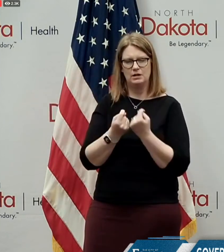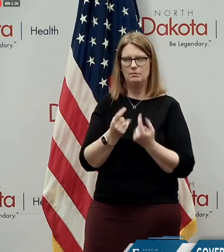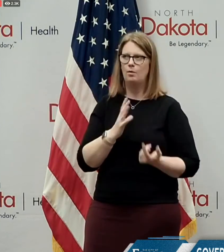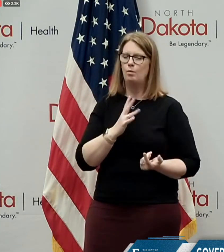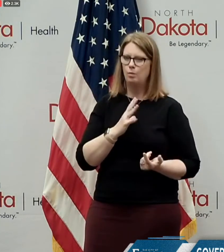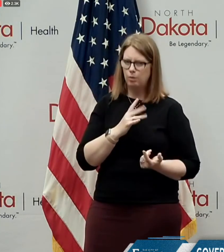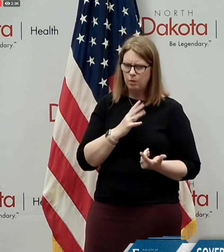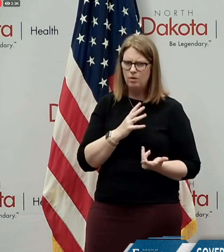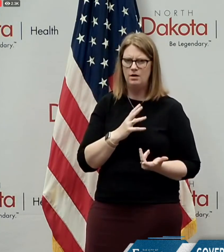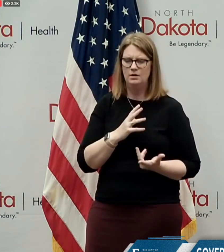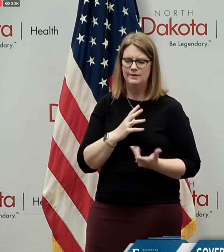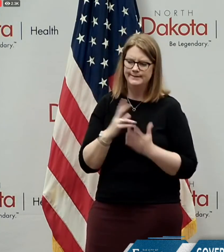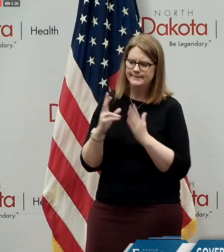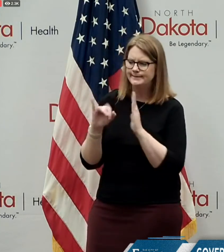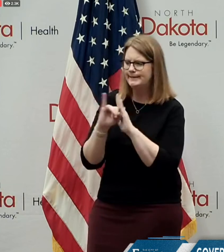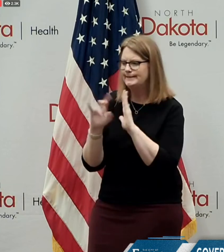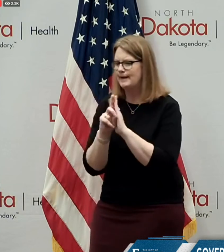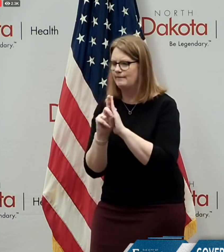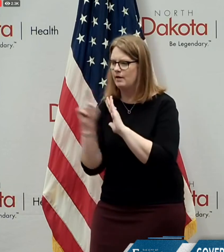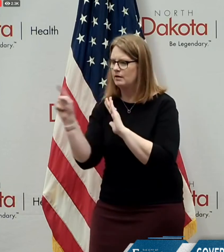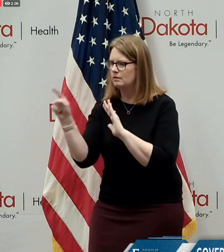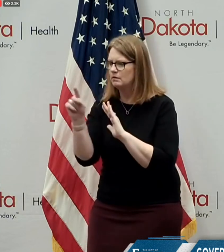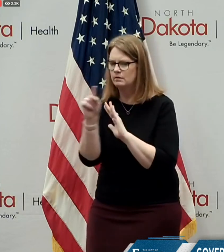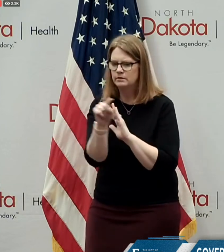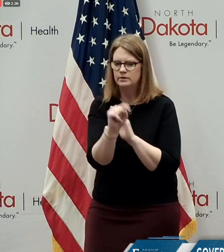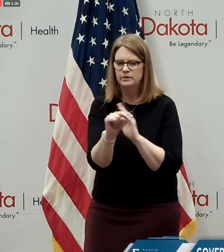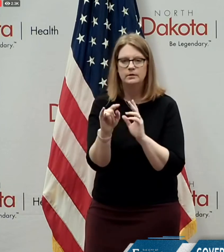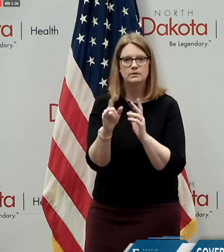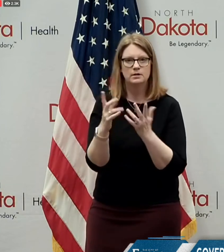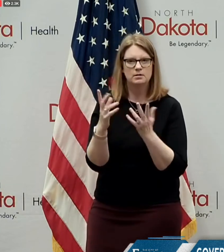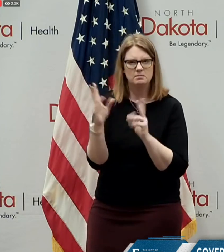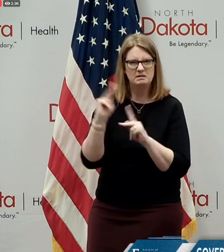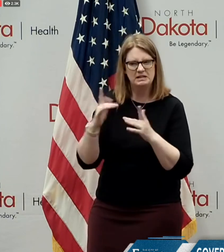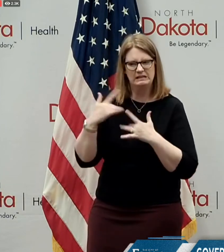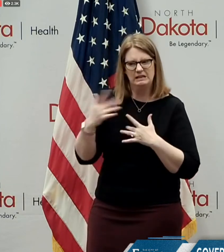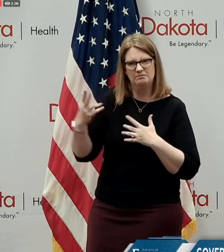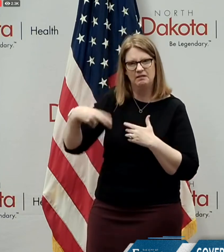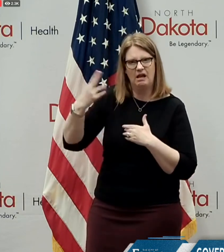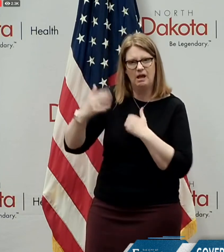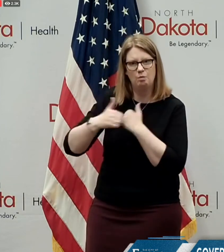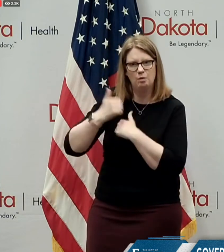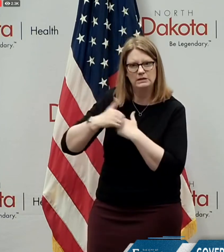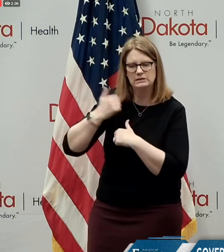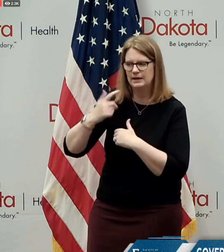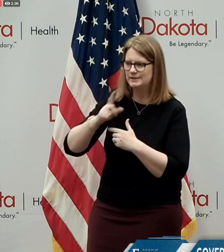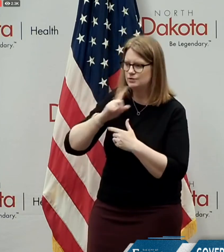to constantly identify people who are at risk and connect with these individuals. And again, this is